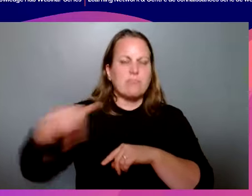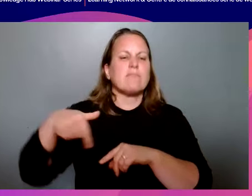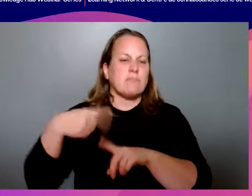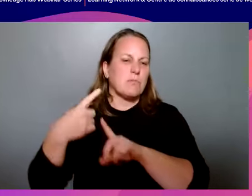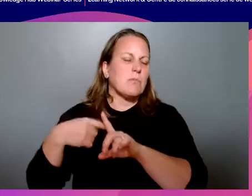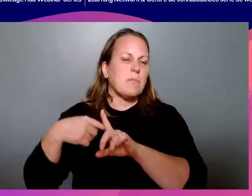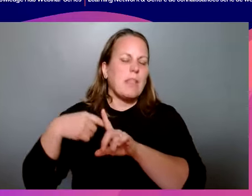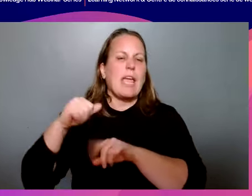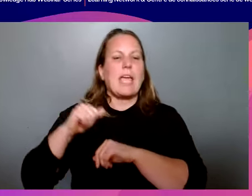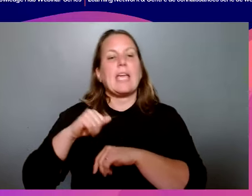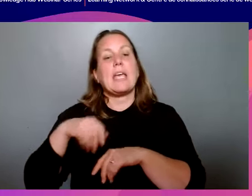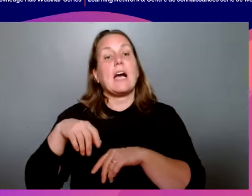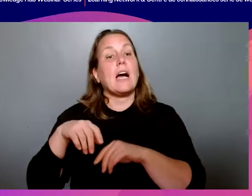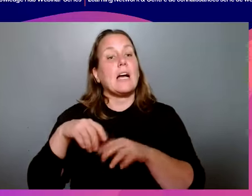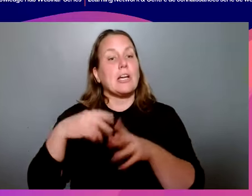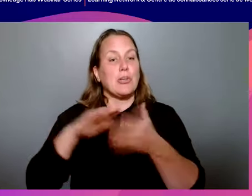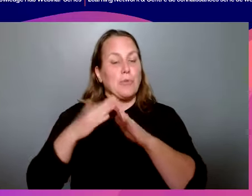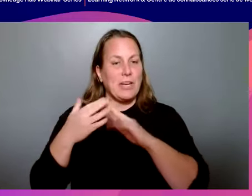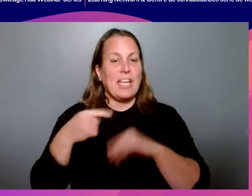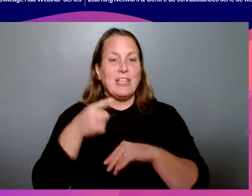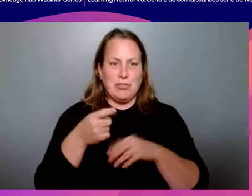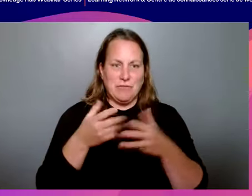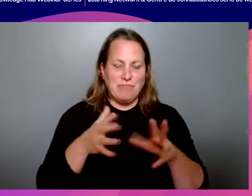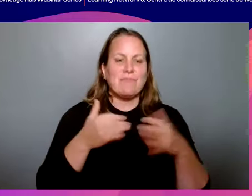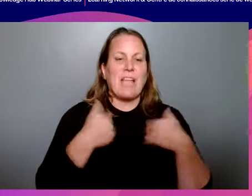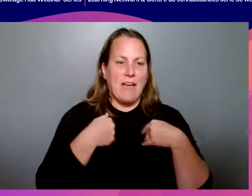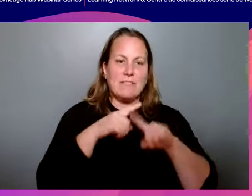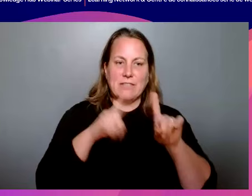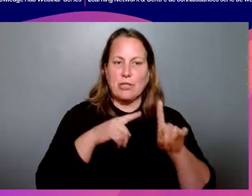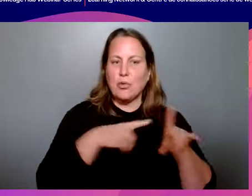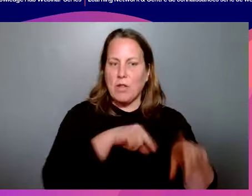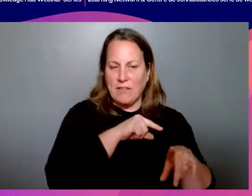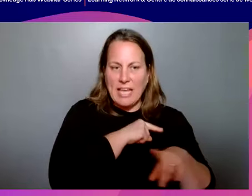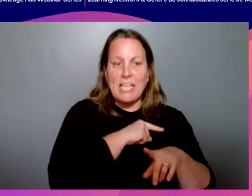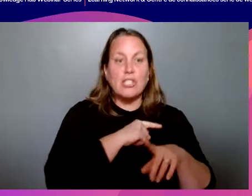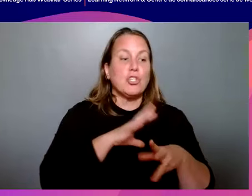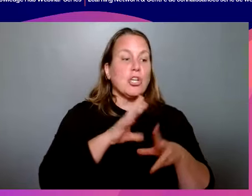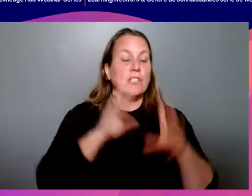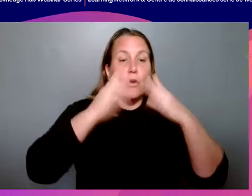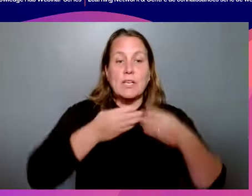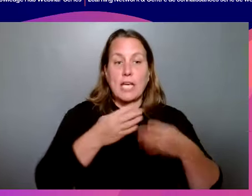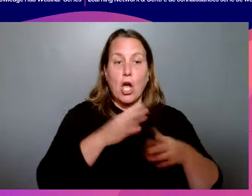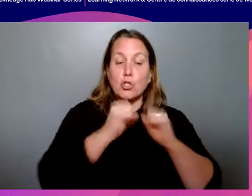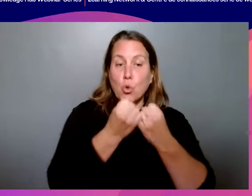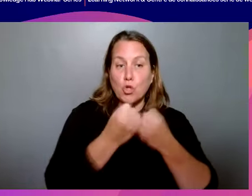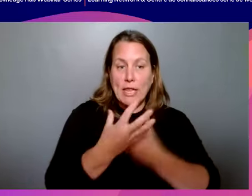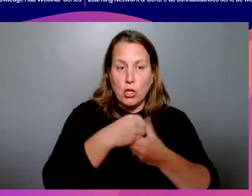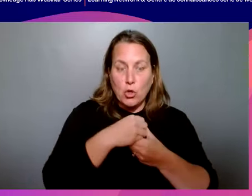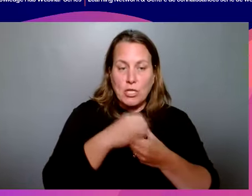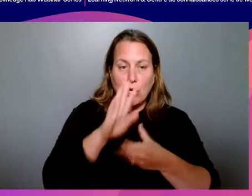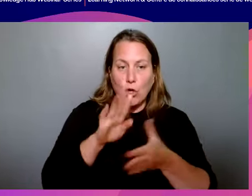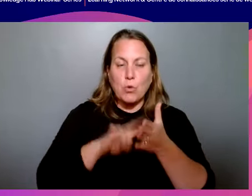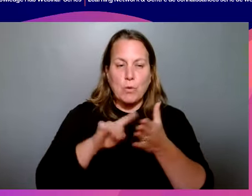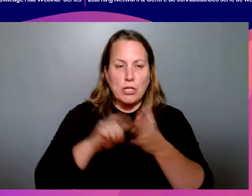Christine holds a PhD in sociology, specializing in identities and social inclusion, with research and teaching focused on